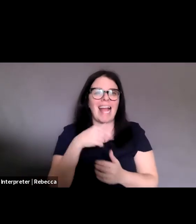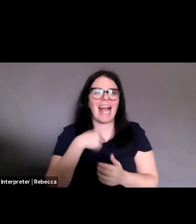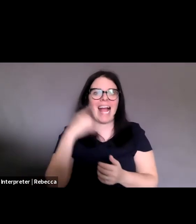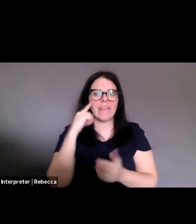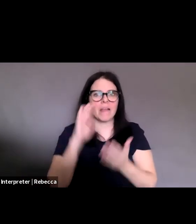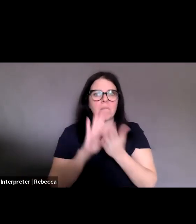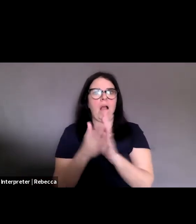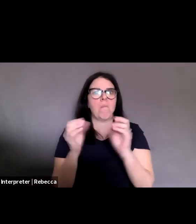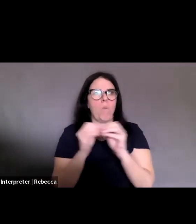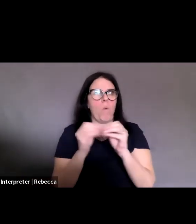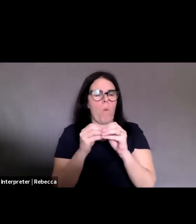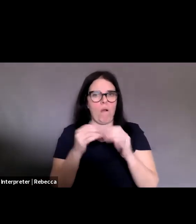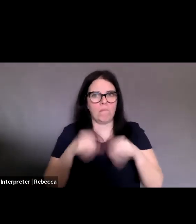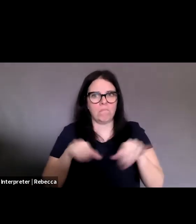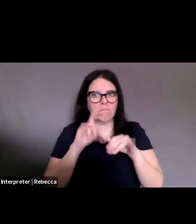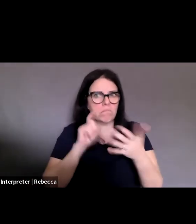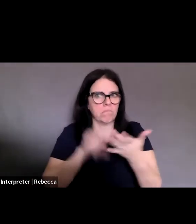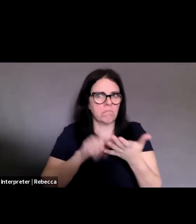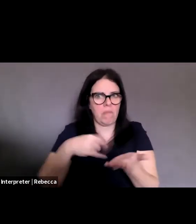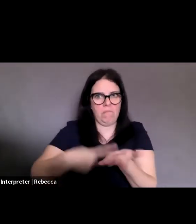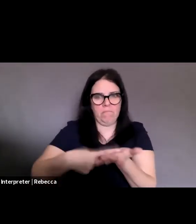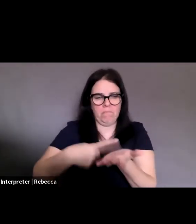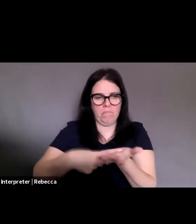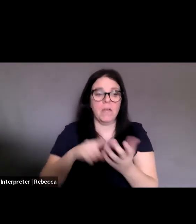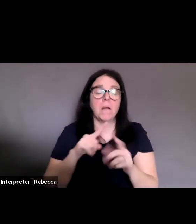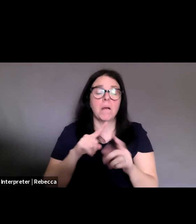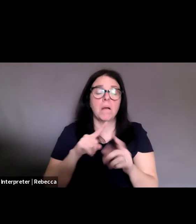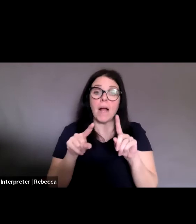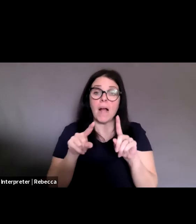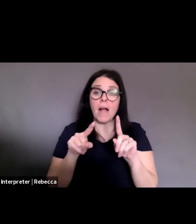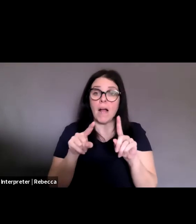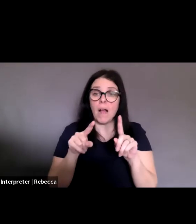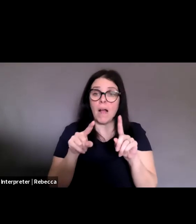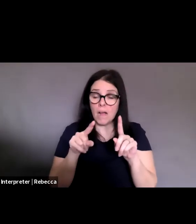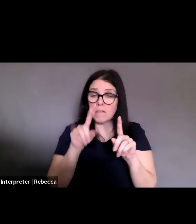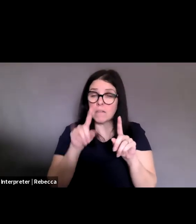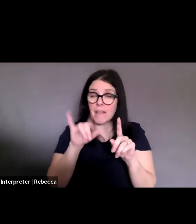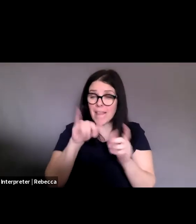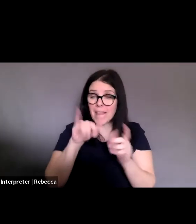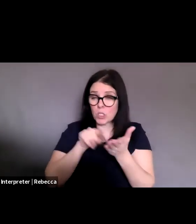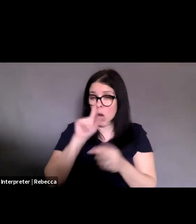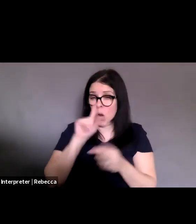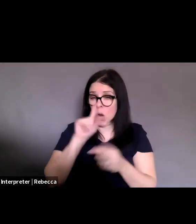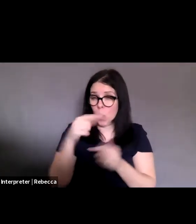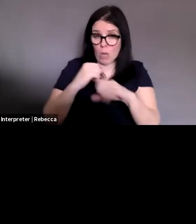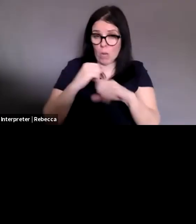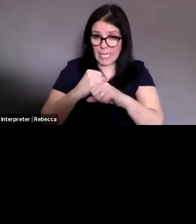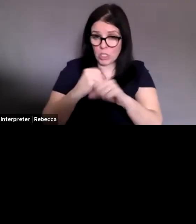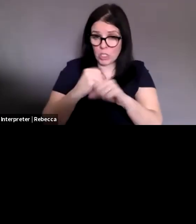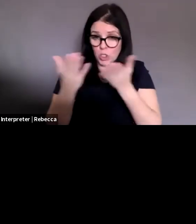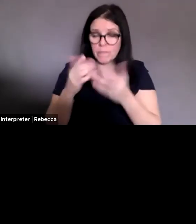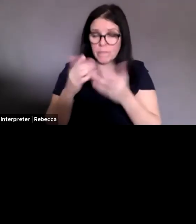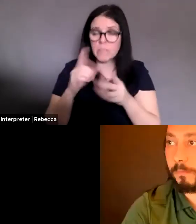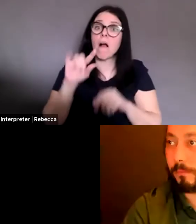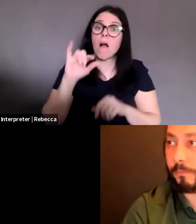discourse. But not only was the research conducted in partnership with child protection services, it has also led